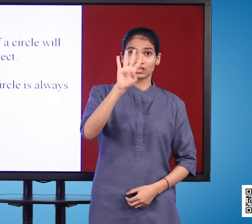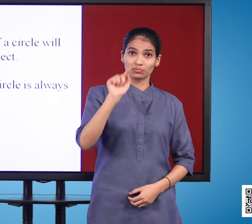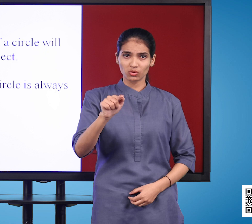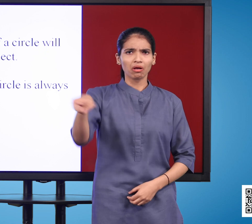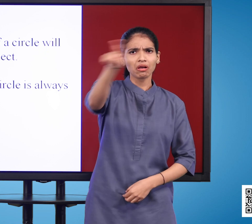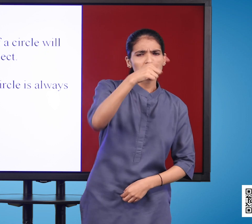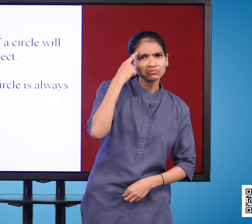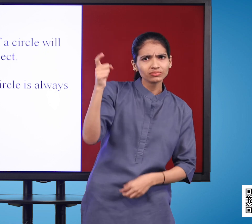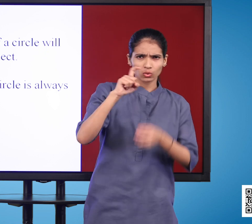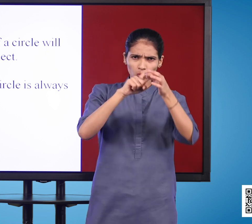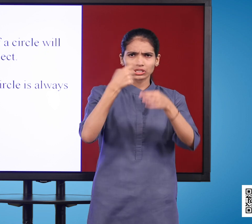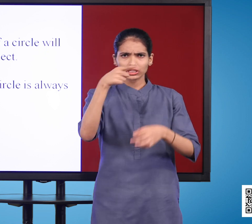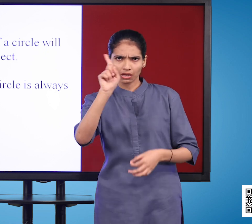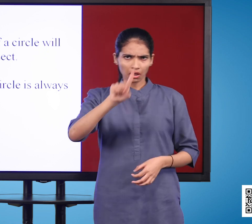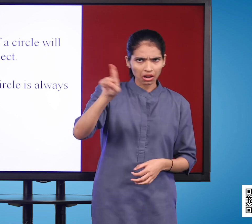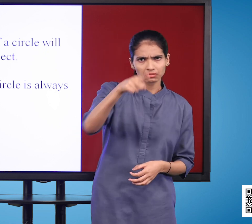4. Say true or false.